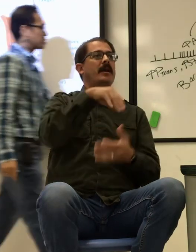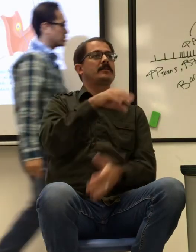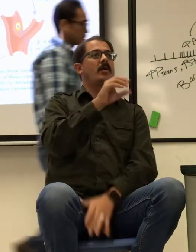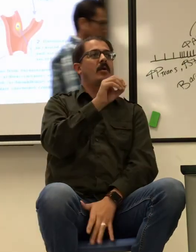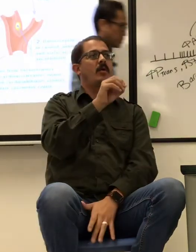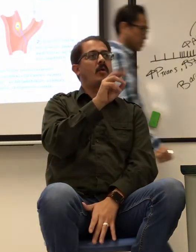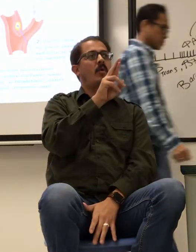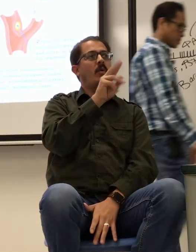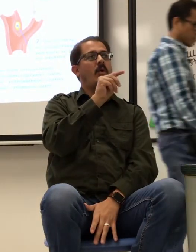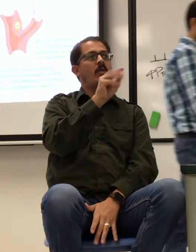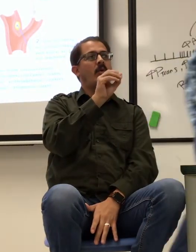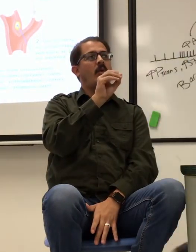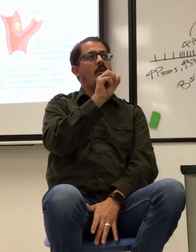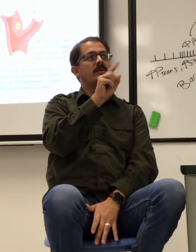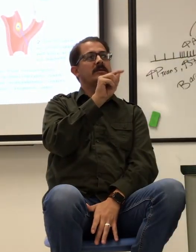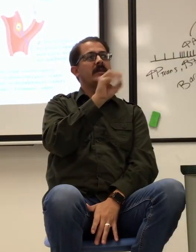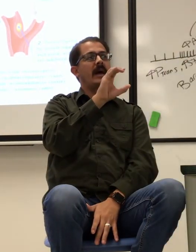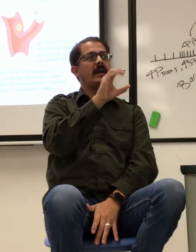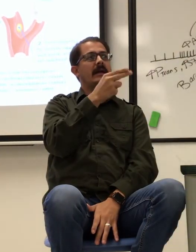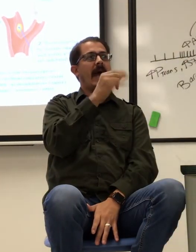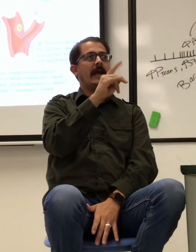hypotension.